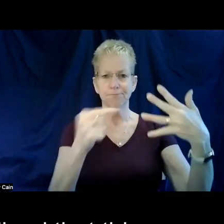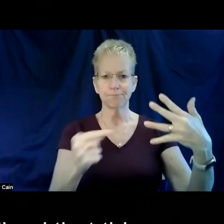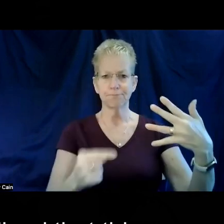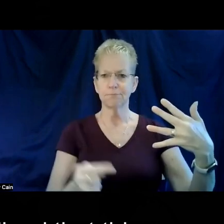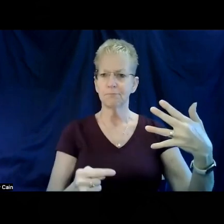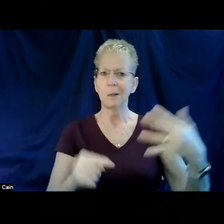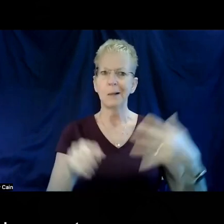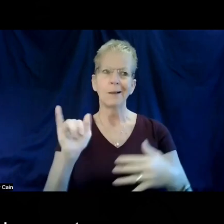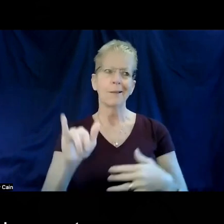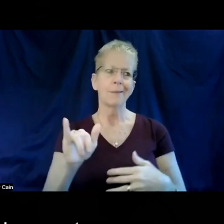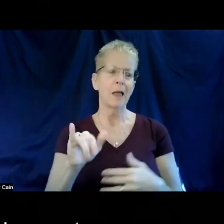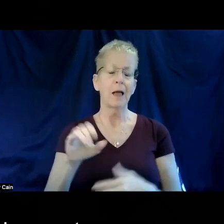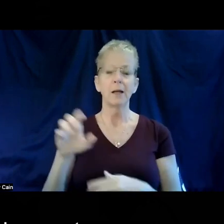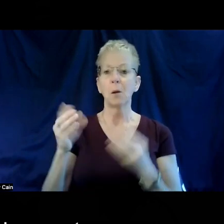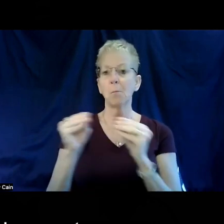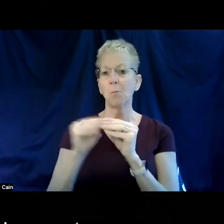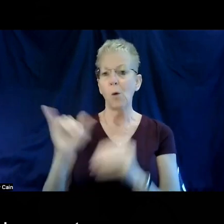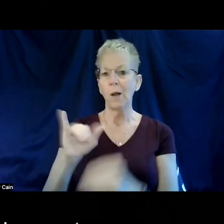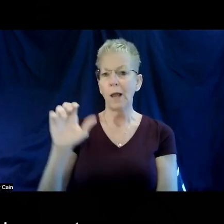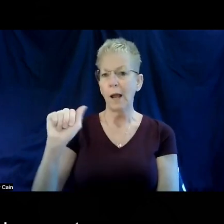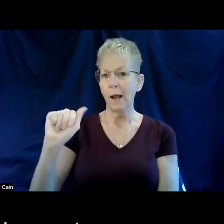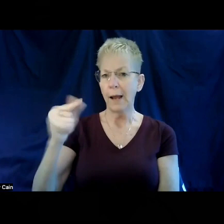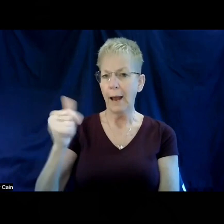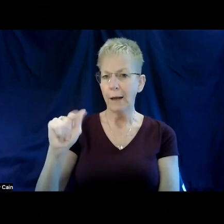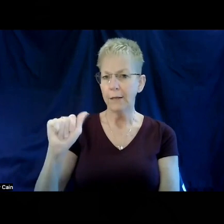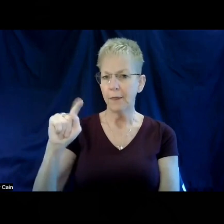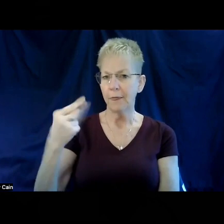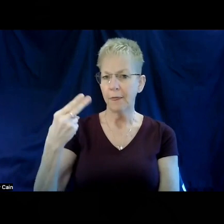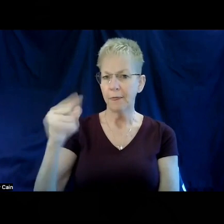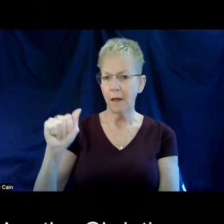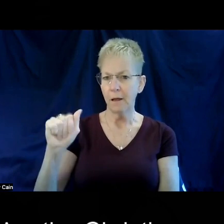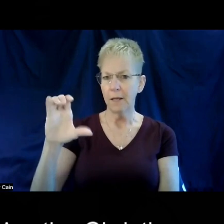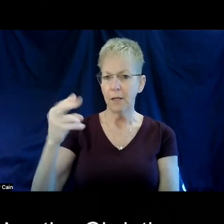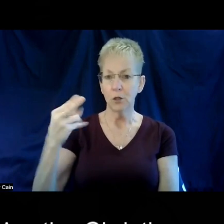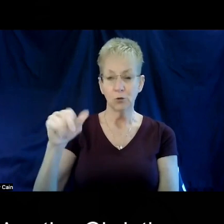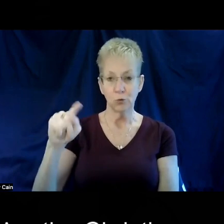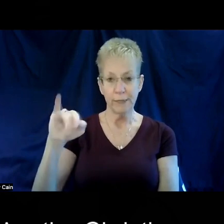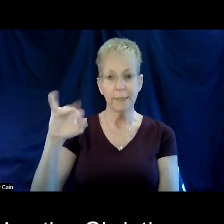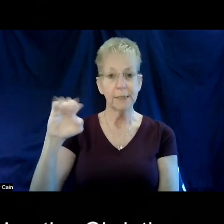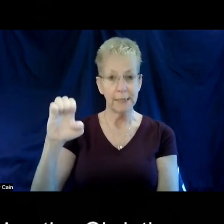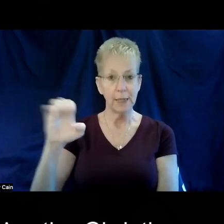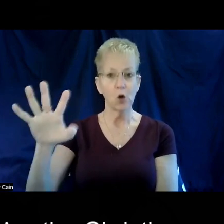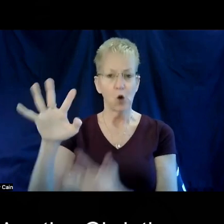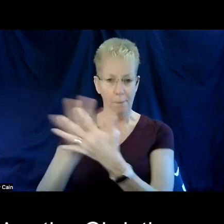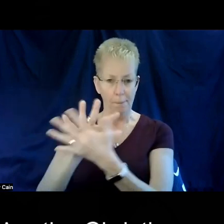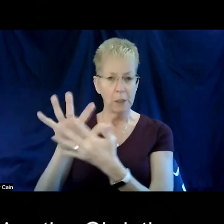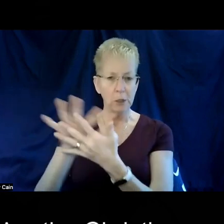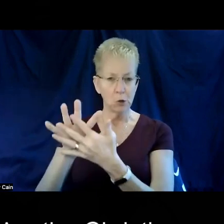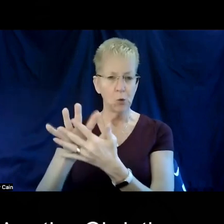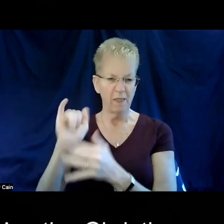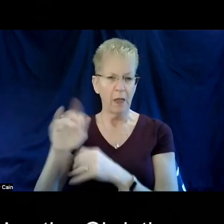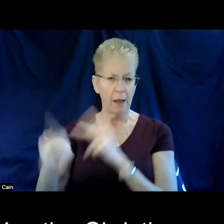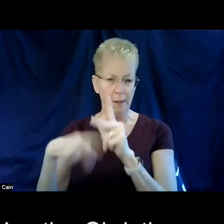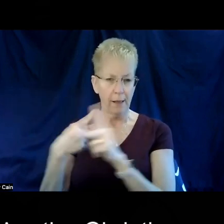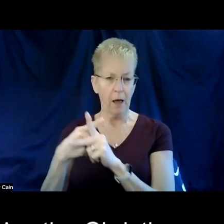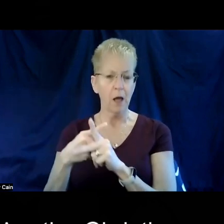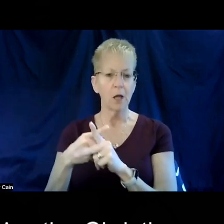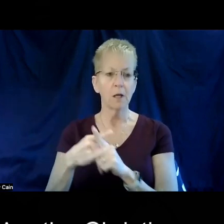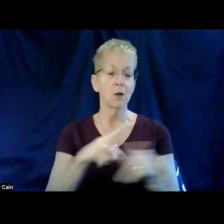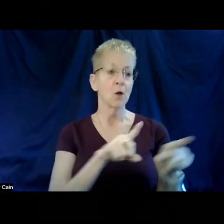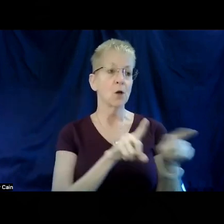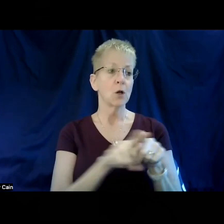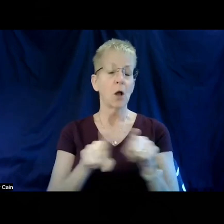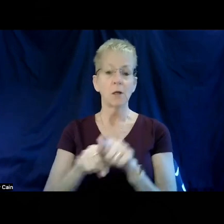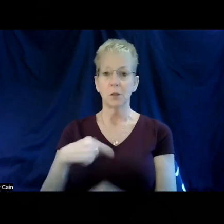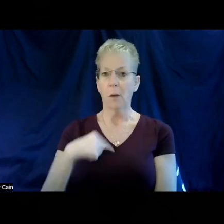going to be an Agatha Christie style mystery for a change of pace. And even more so than Agatha Christie, I've always been a huge fan of Dorothy